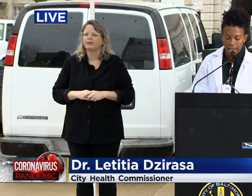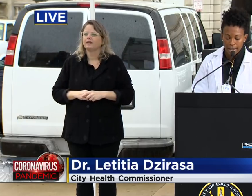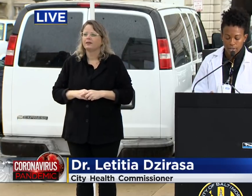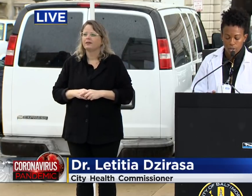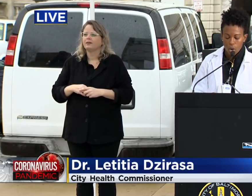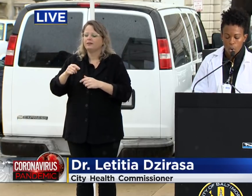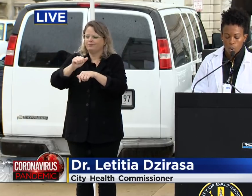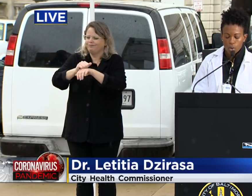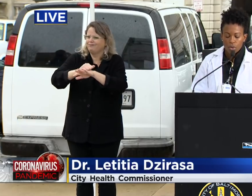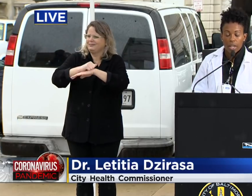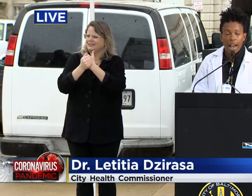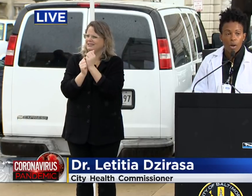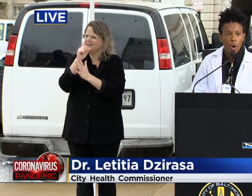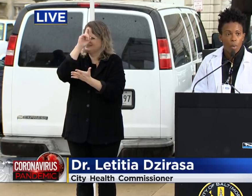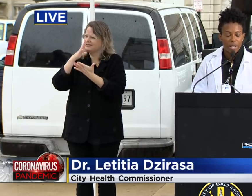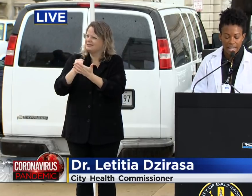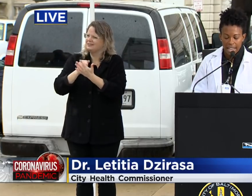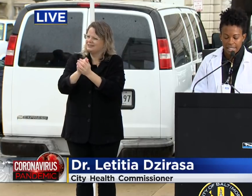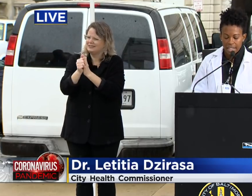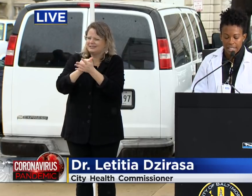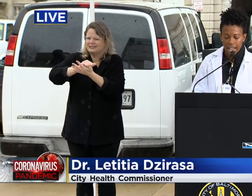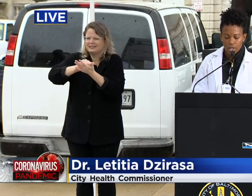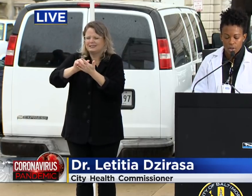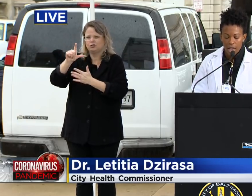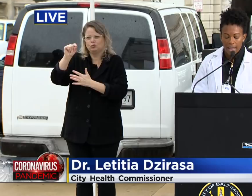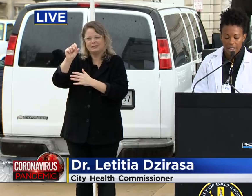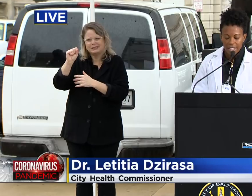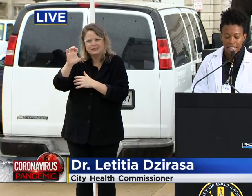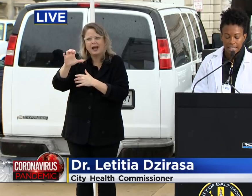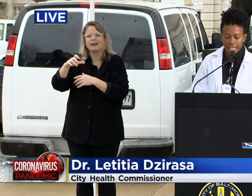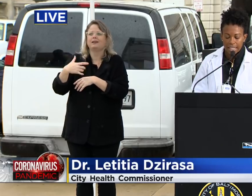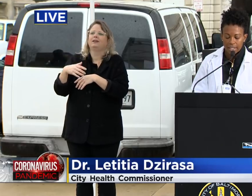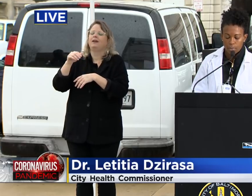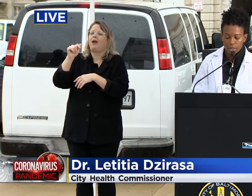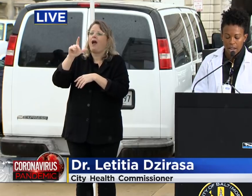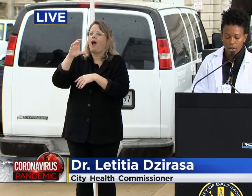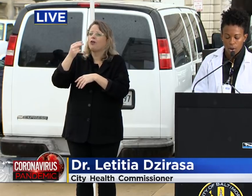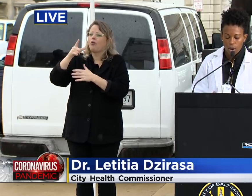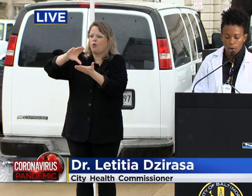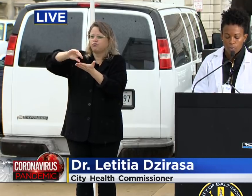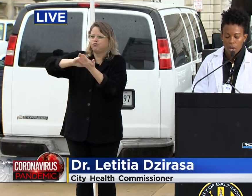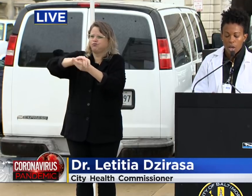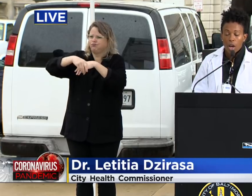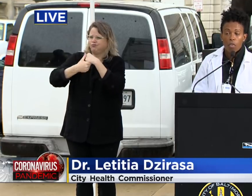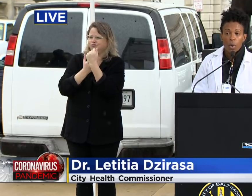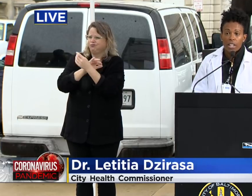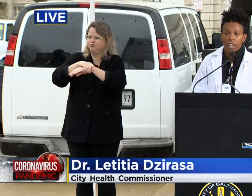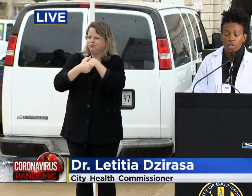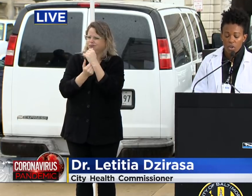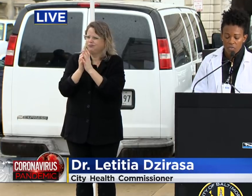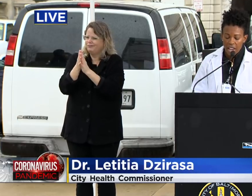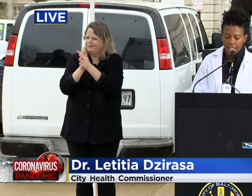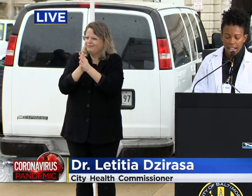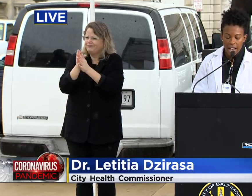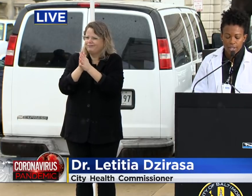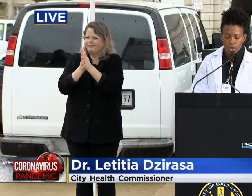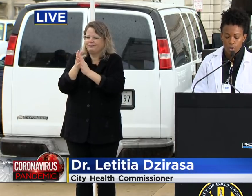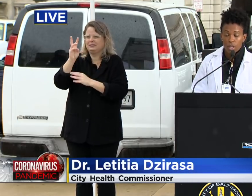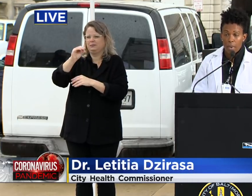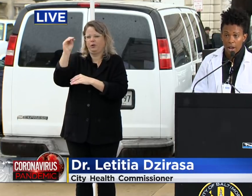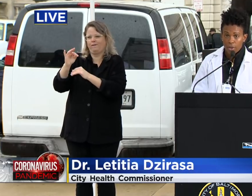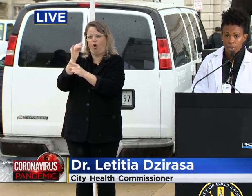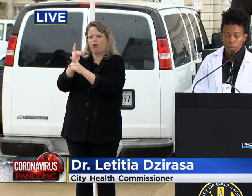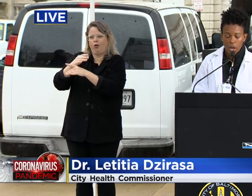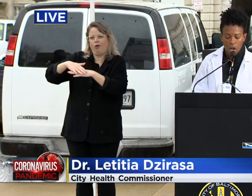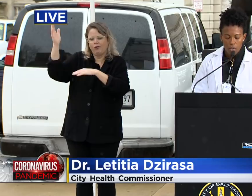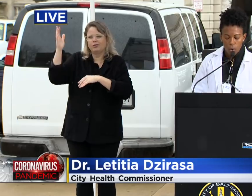least 20 seconds, or using an alcohol-based hand sanitizer that is at least 60% alcohol, avoiding touching your face, eyes, nose,